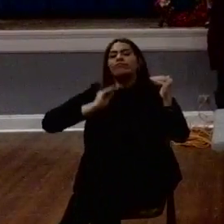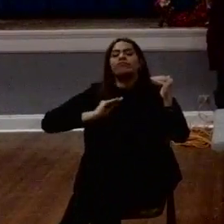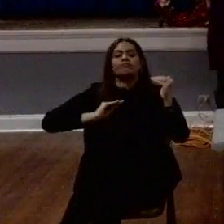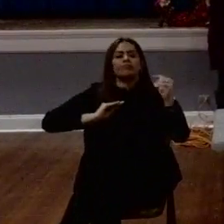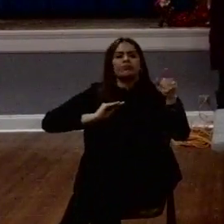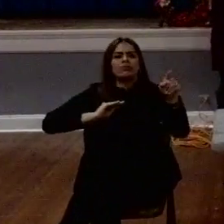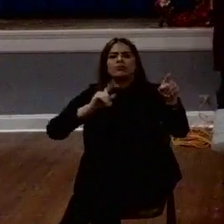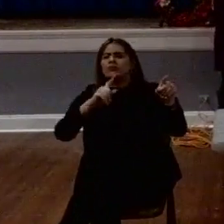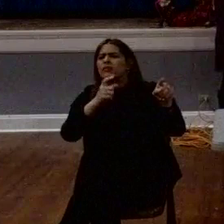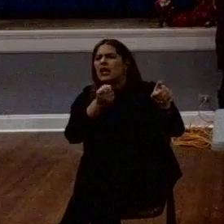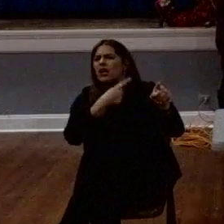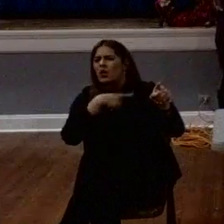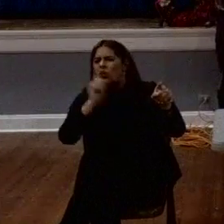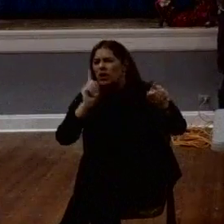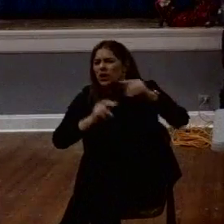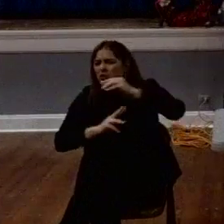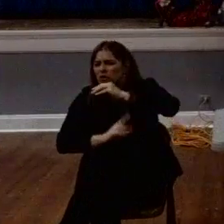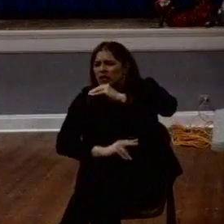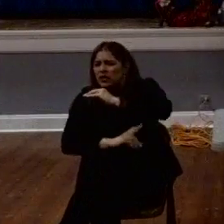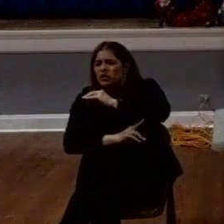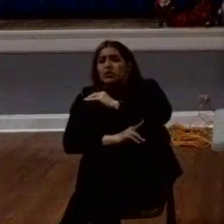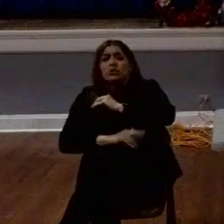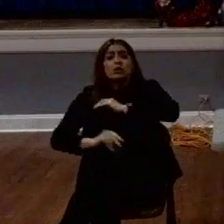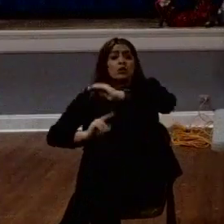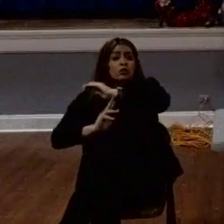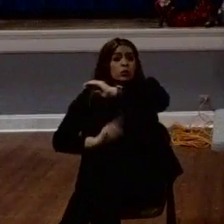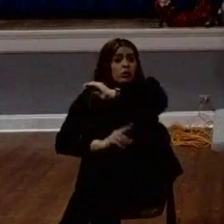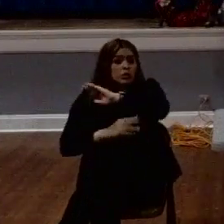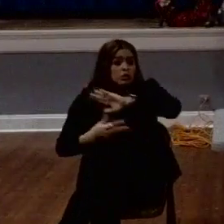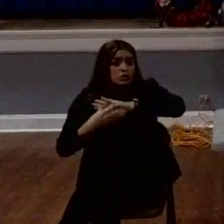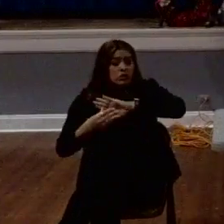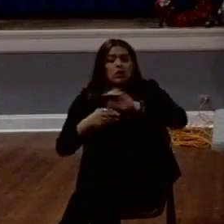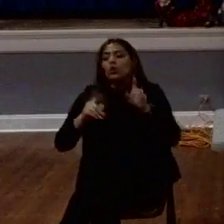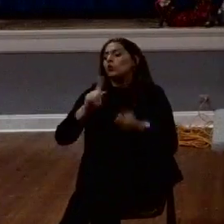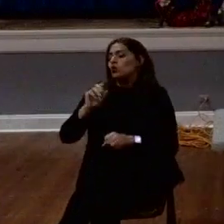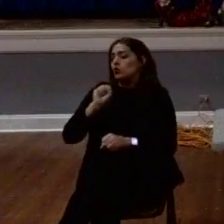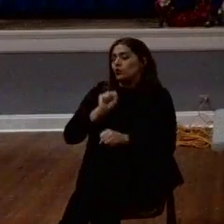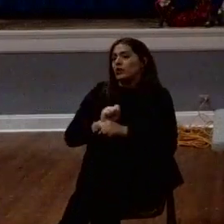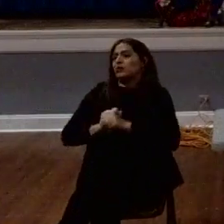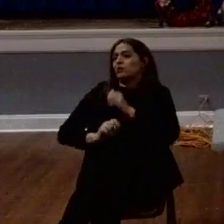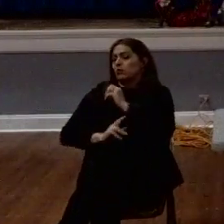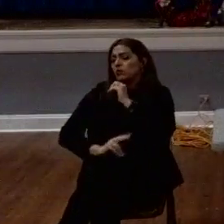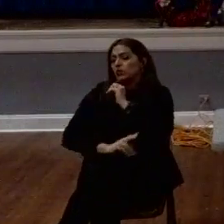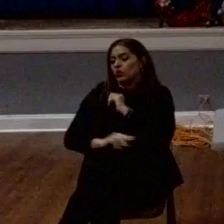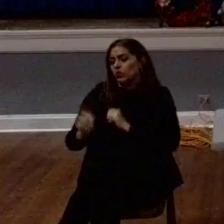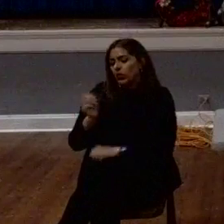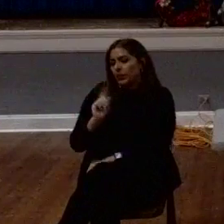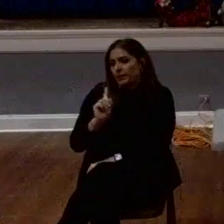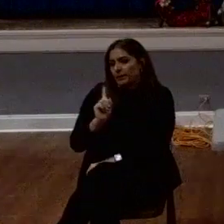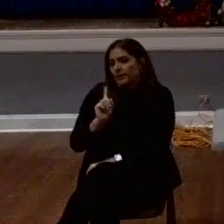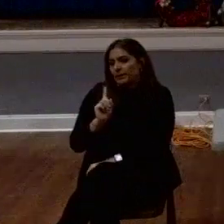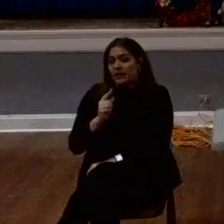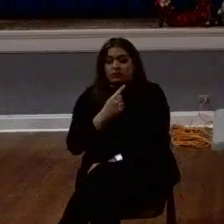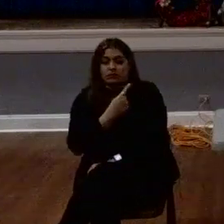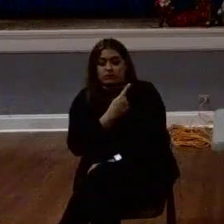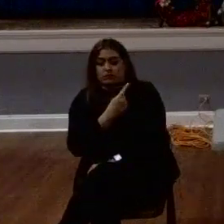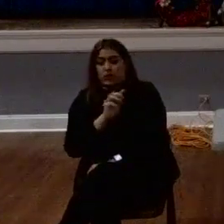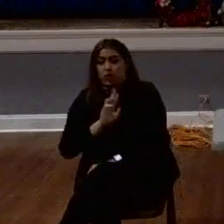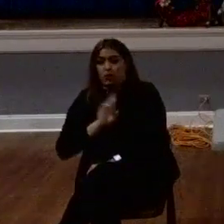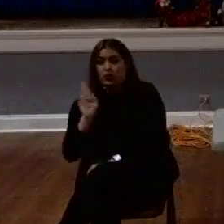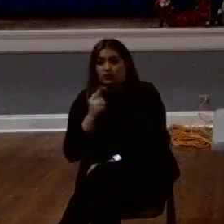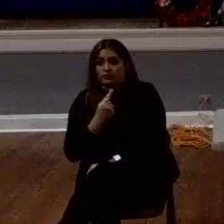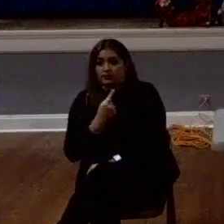where's the bridge? The replica bridge, No, the bridge. the real bridge, right there That's on the the real right. bridge.